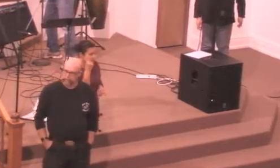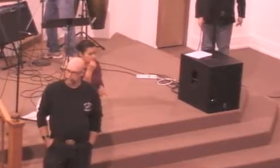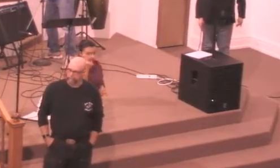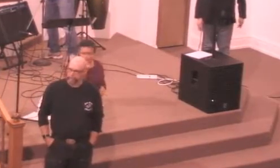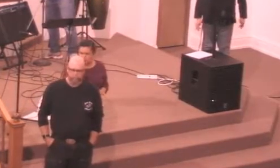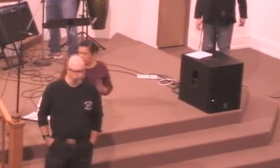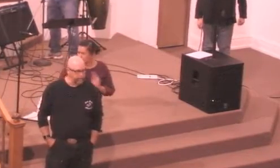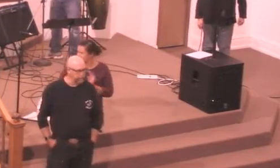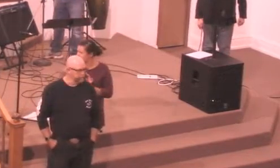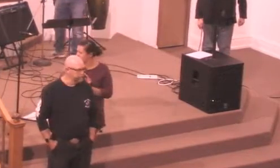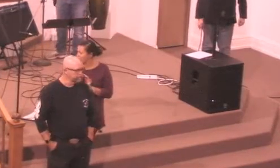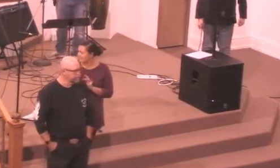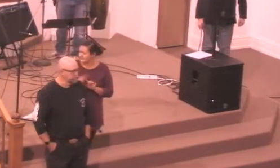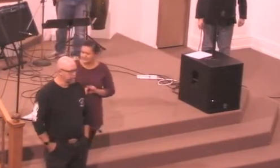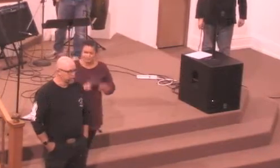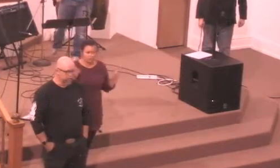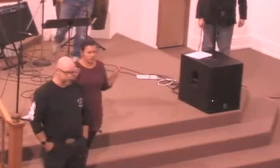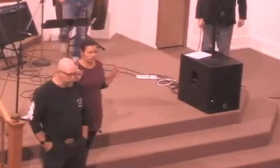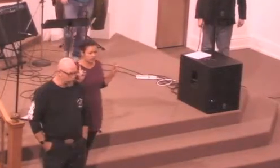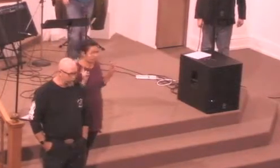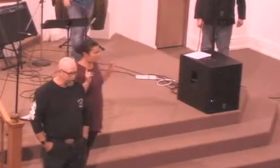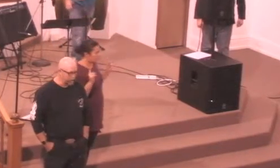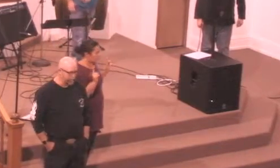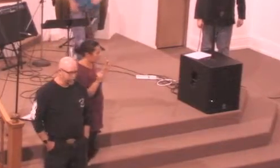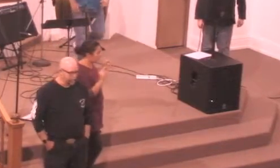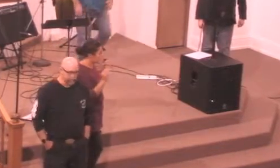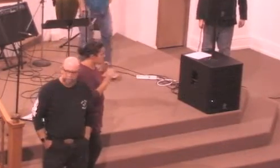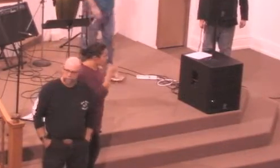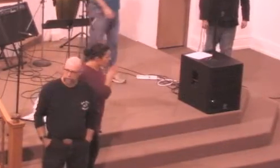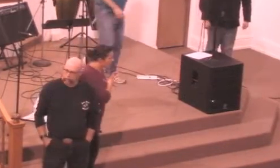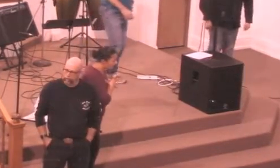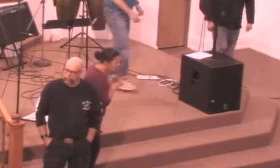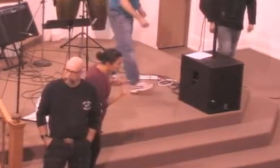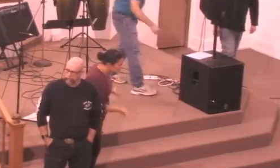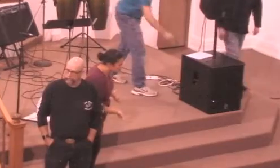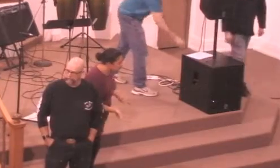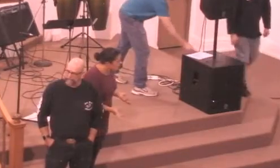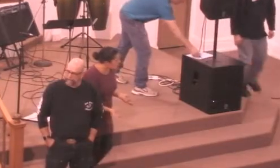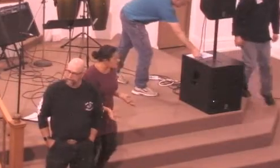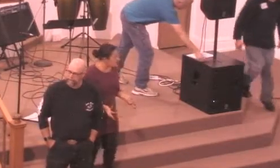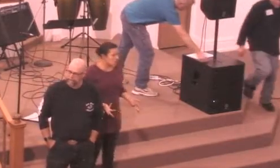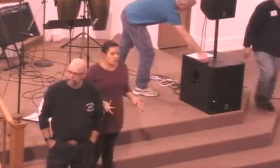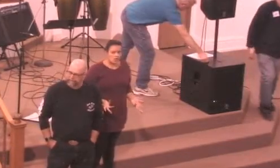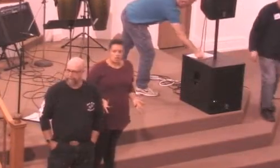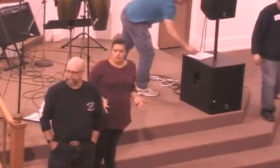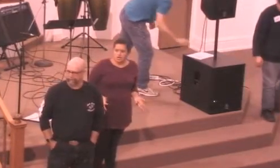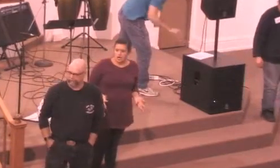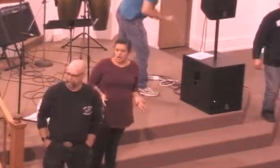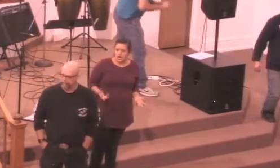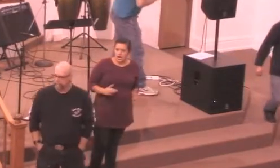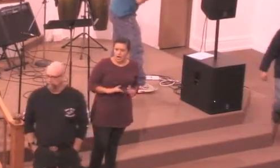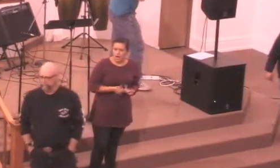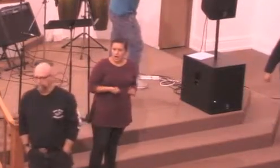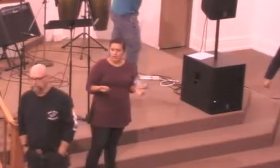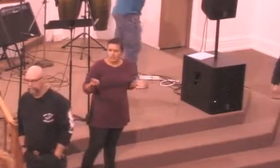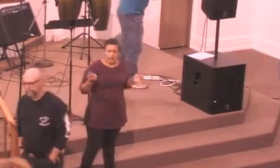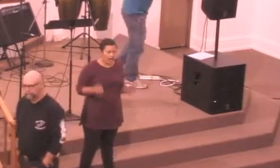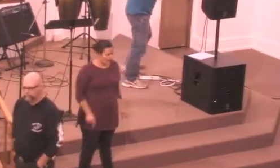notice anything different up front here? There's no women up here. Holy cow, how did that happen?